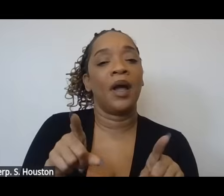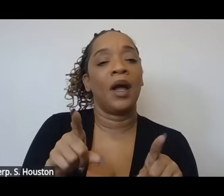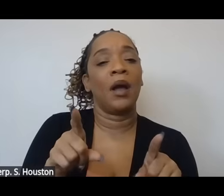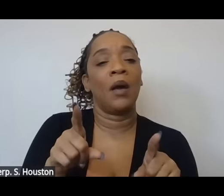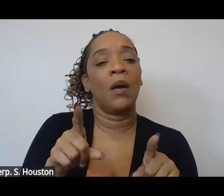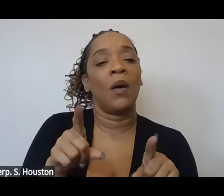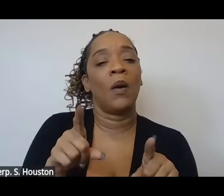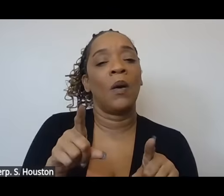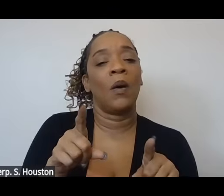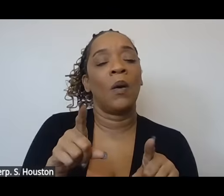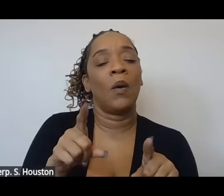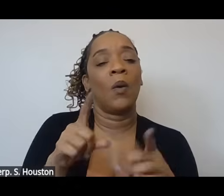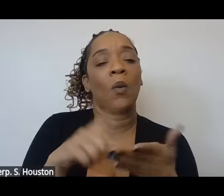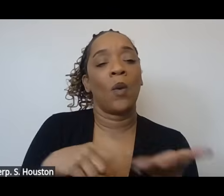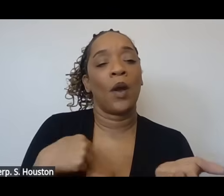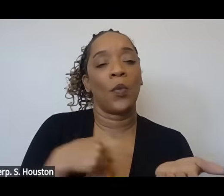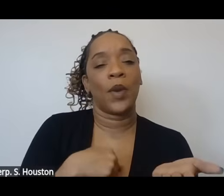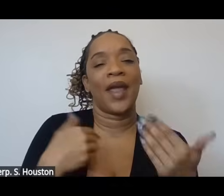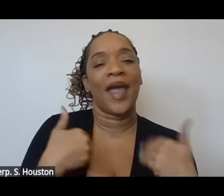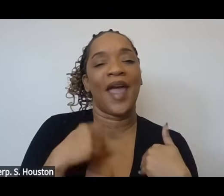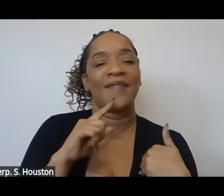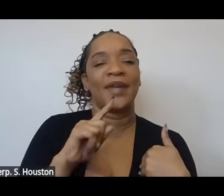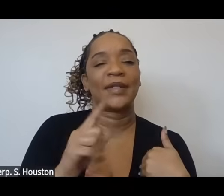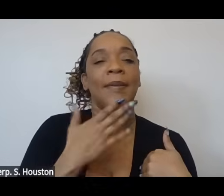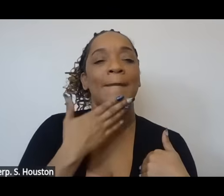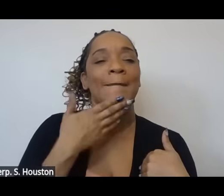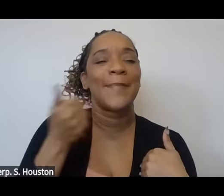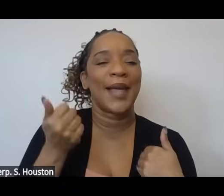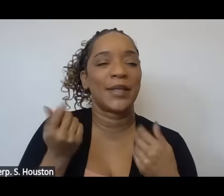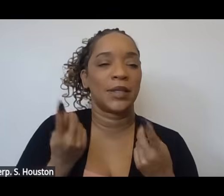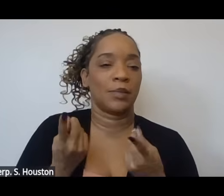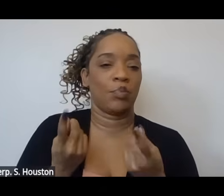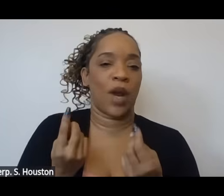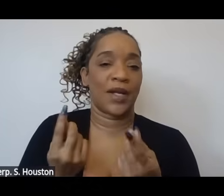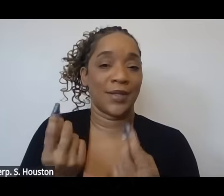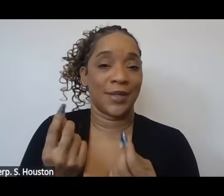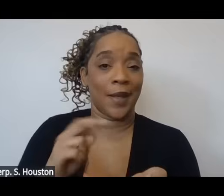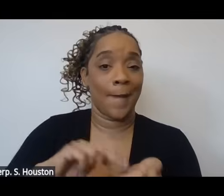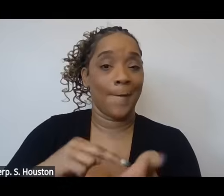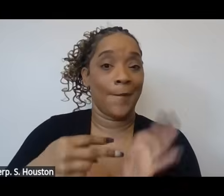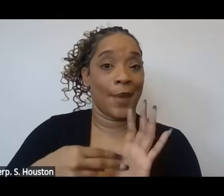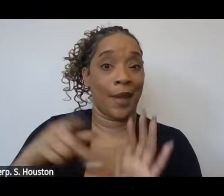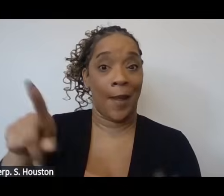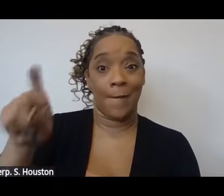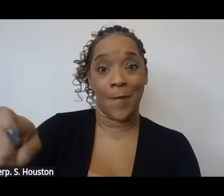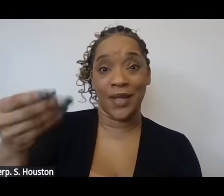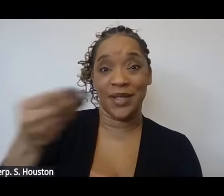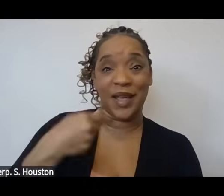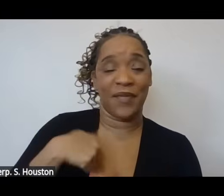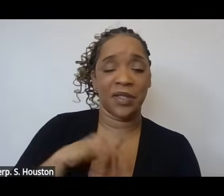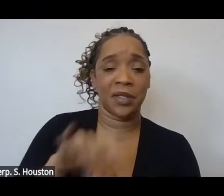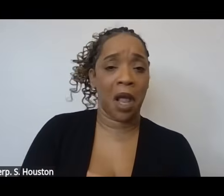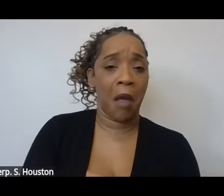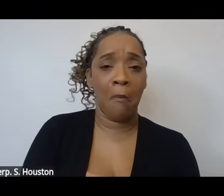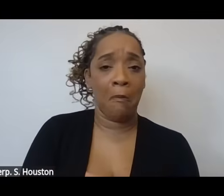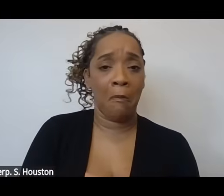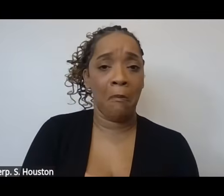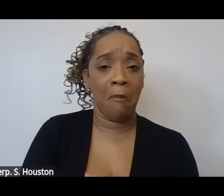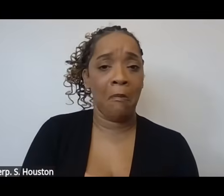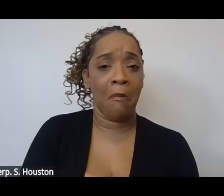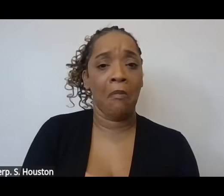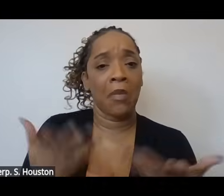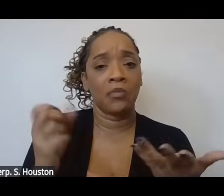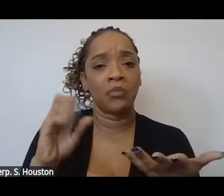this is best practice. It does not mean that they have to give us that, right? So at some point, I don't think we got